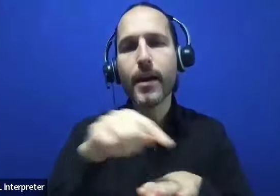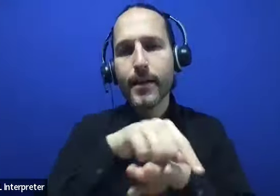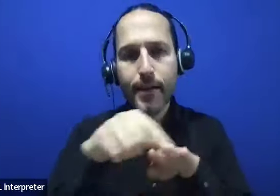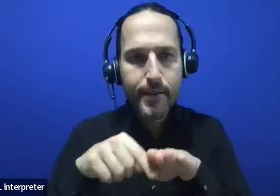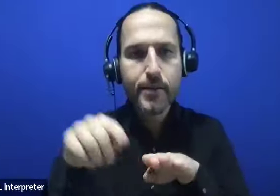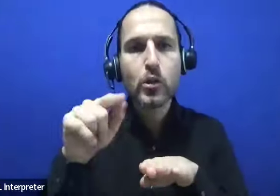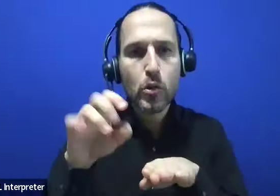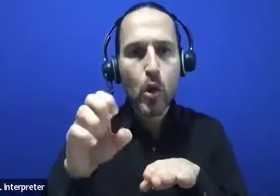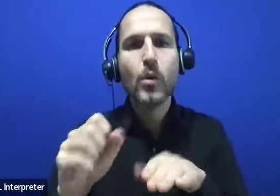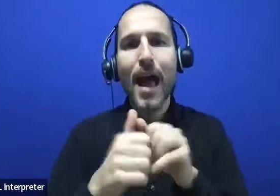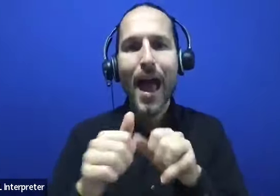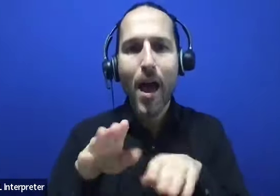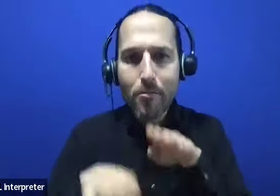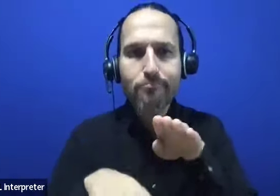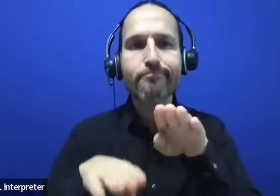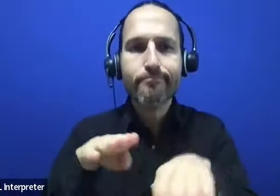then have to move forward.